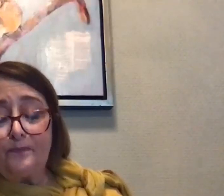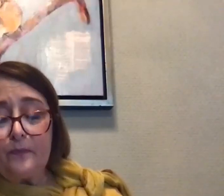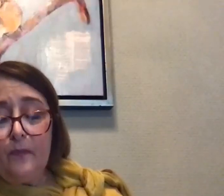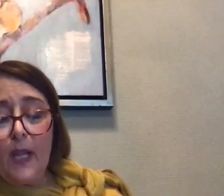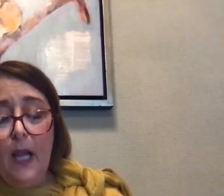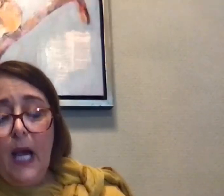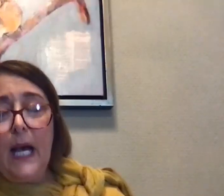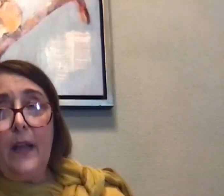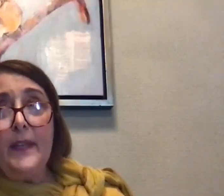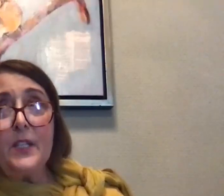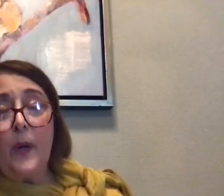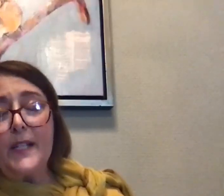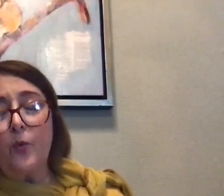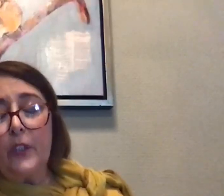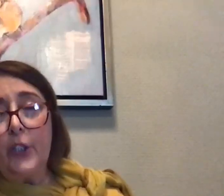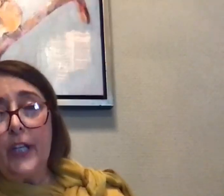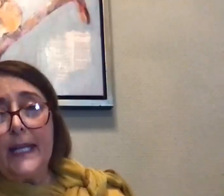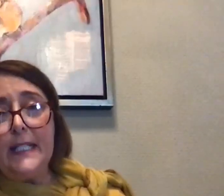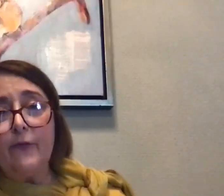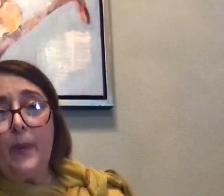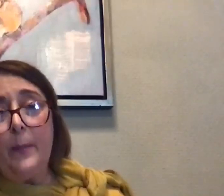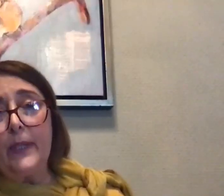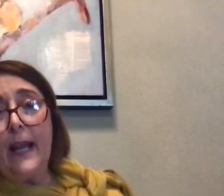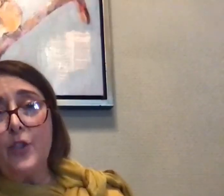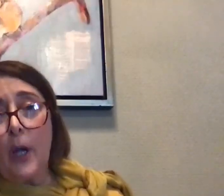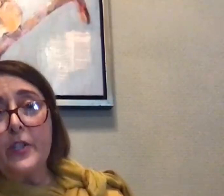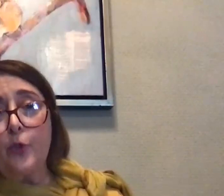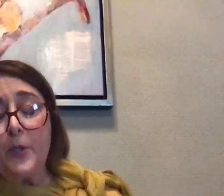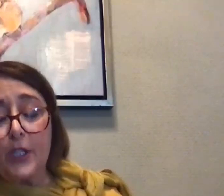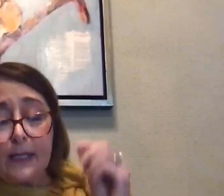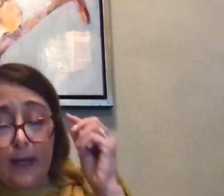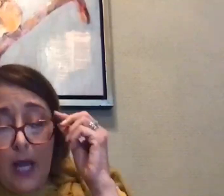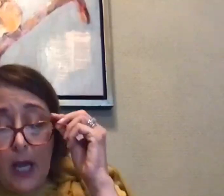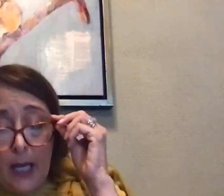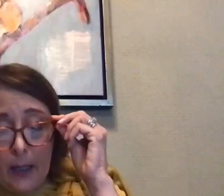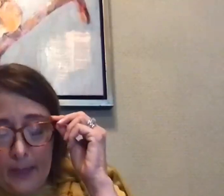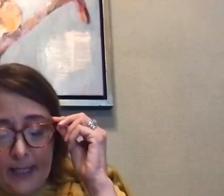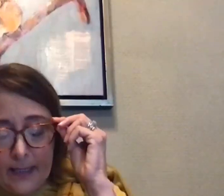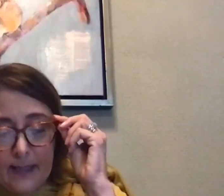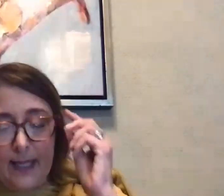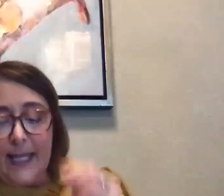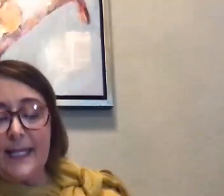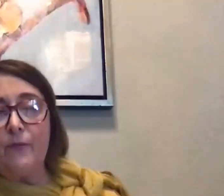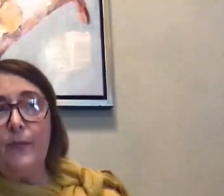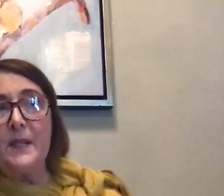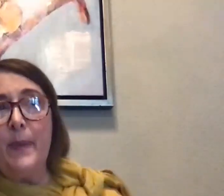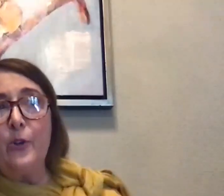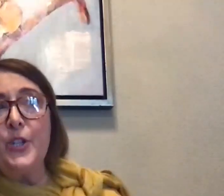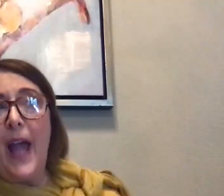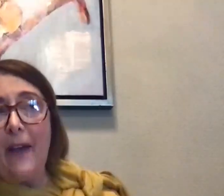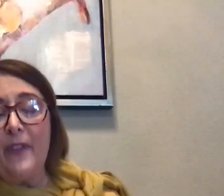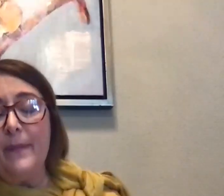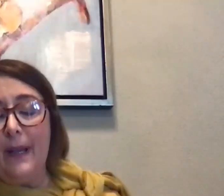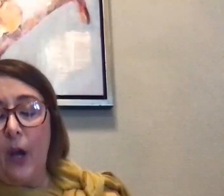workable. This is why it's a really good idea for people to have job descriptions, because it's better